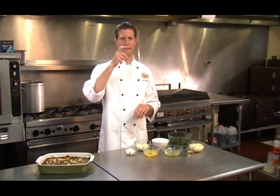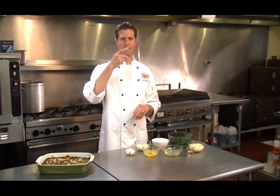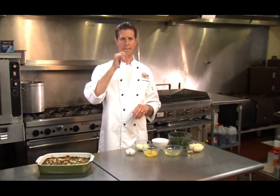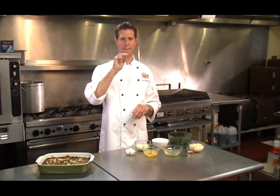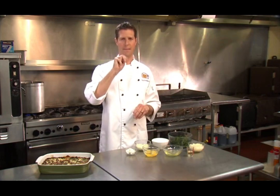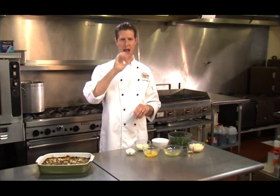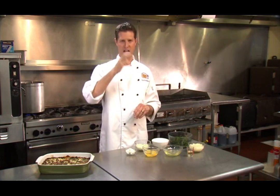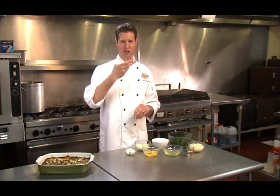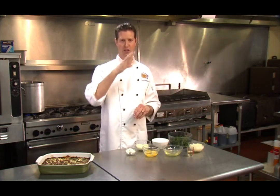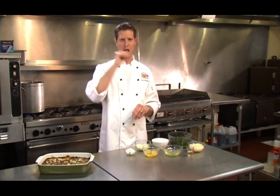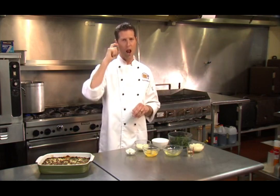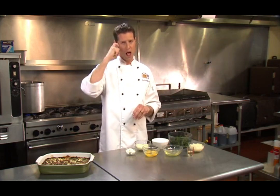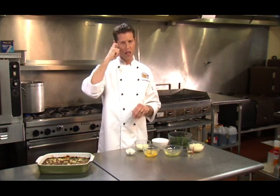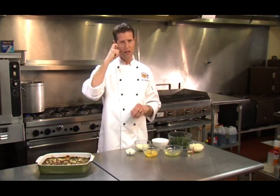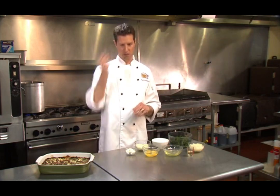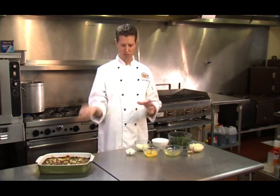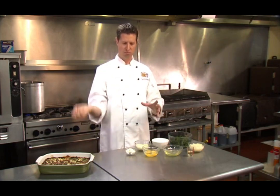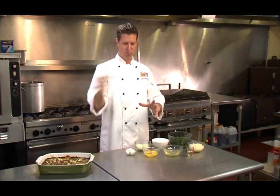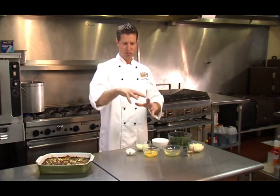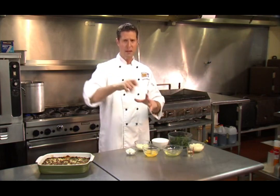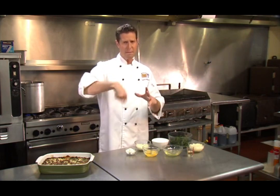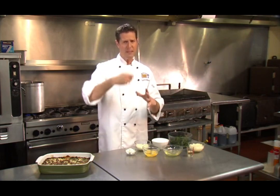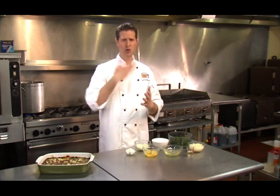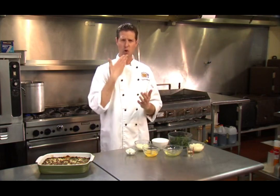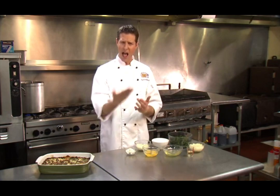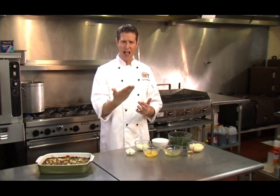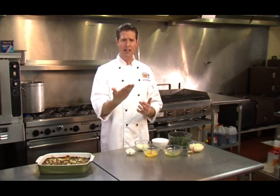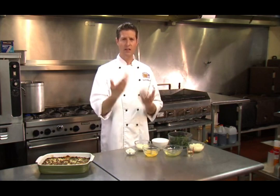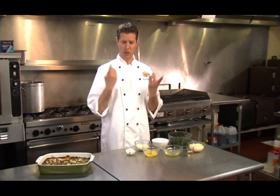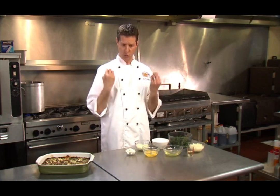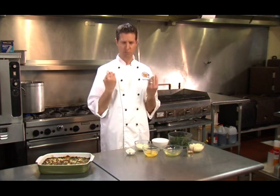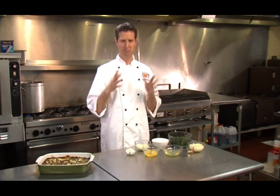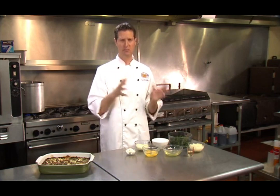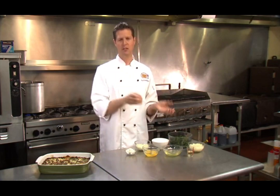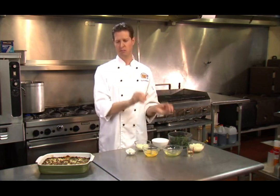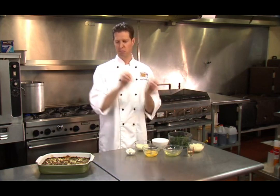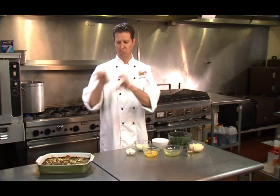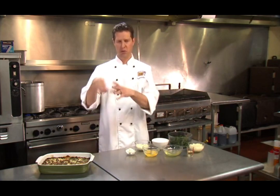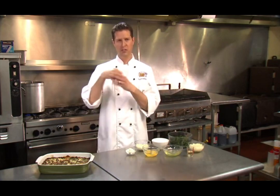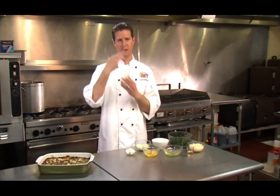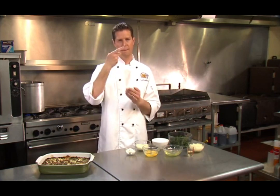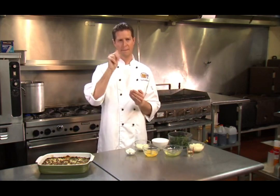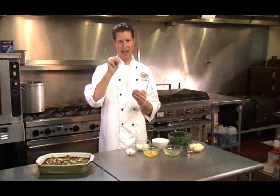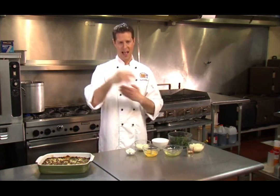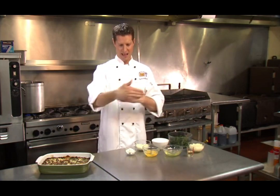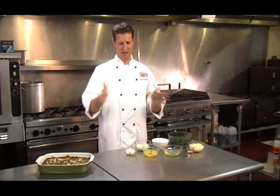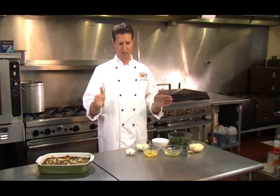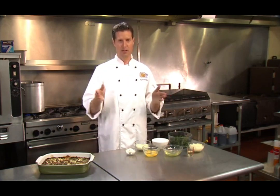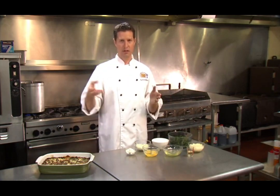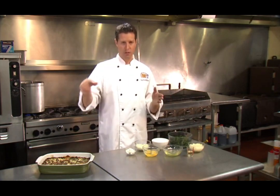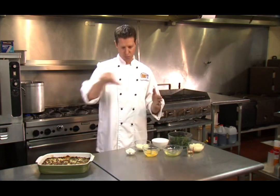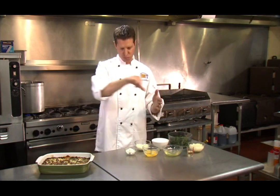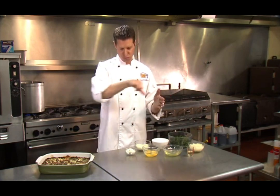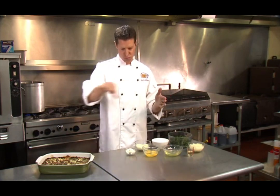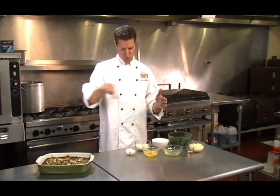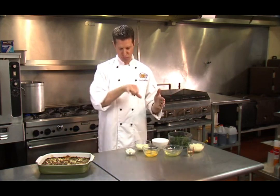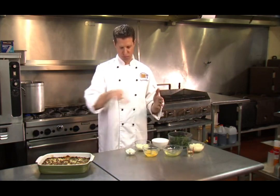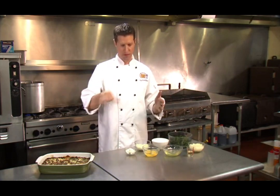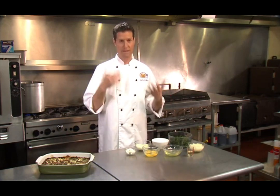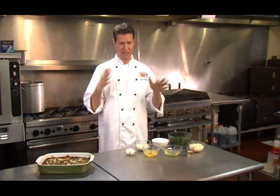Lastly, add the spinach and onion and mix well. Pour the mixture into a baking dish or pan